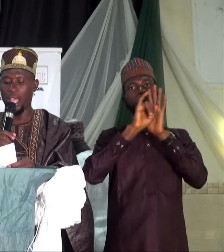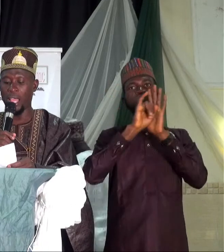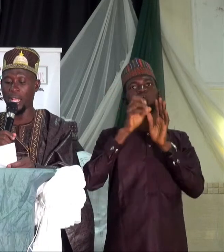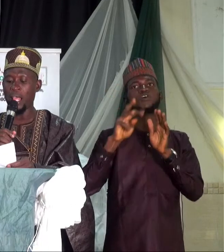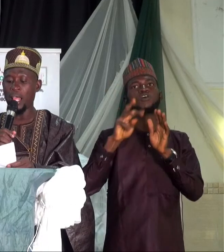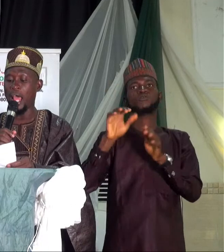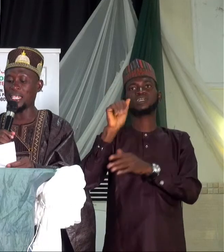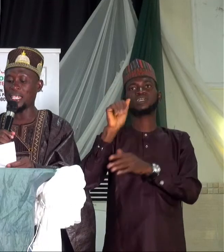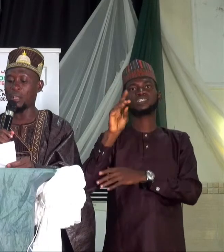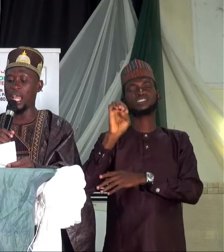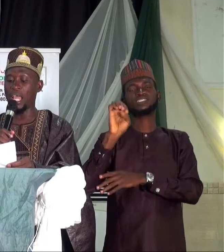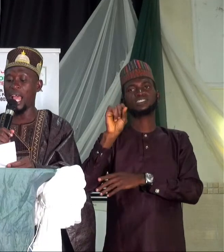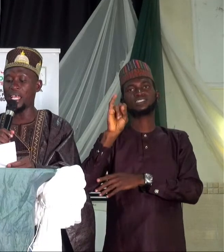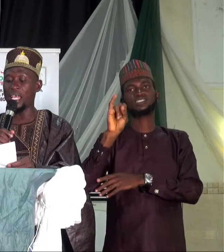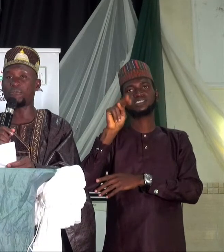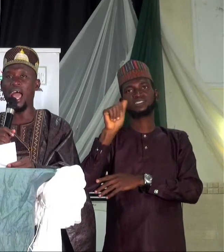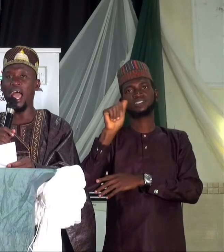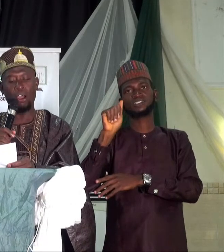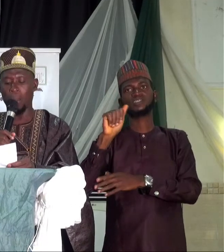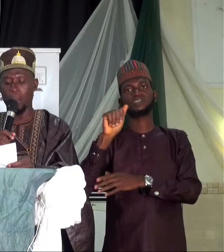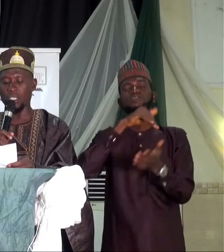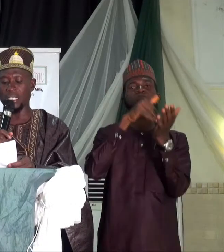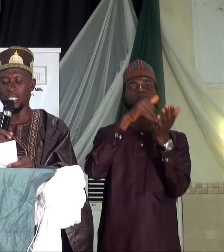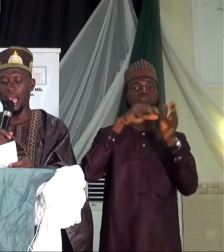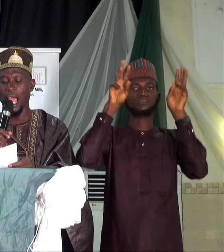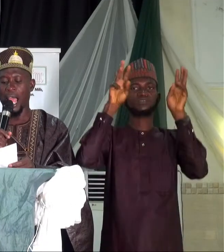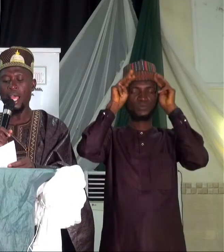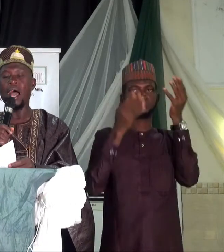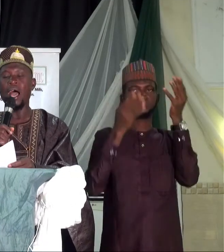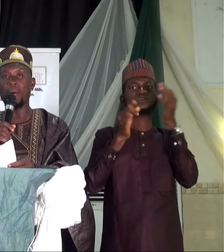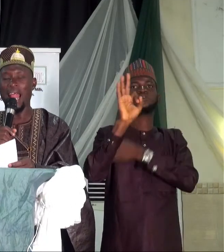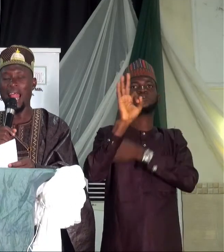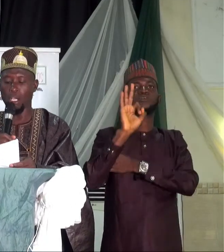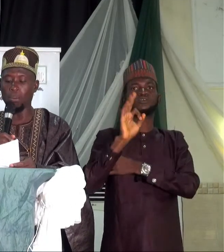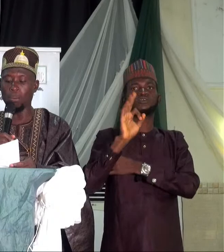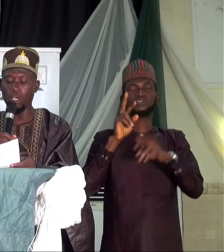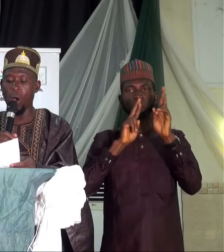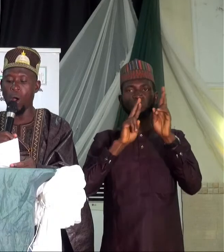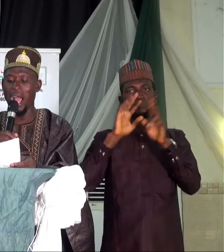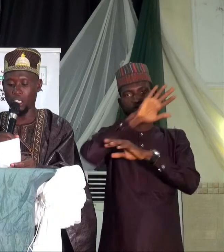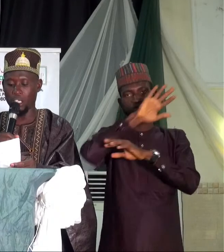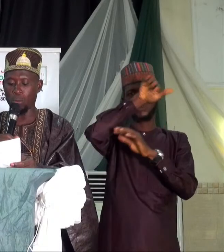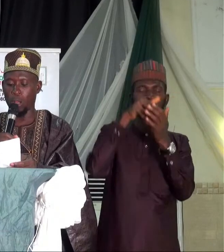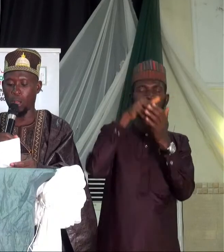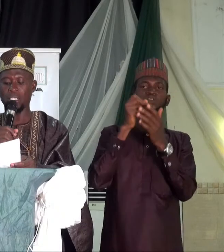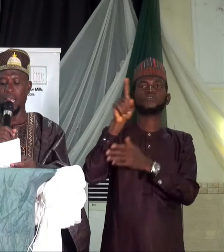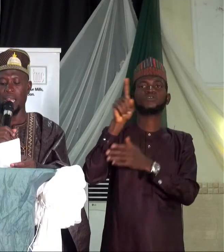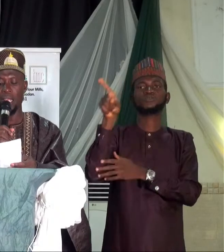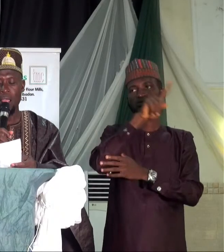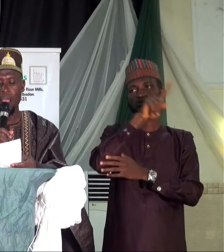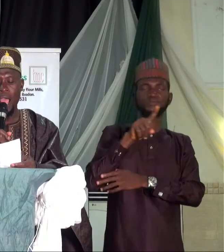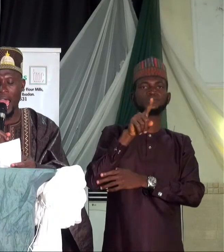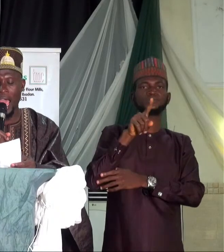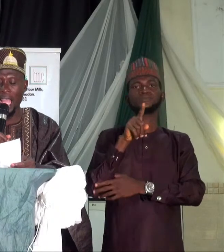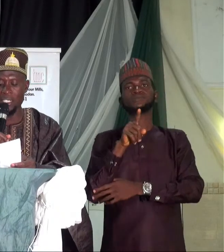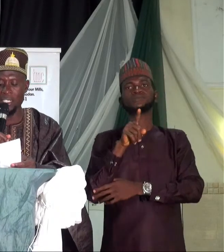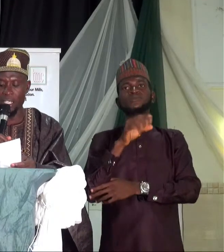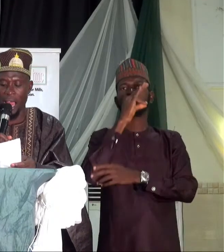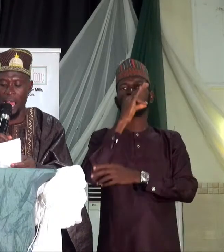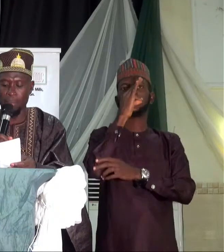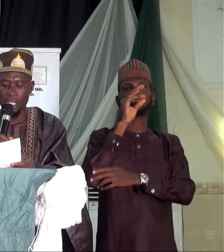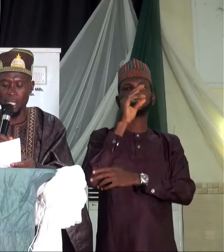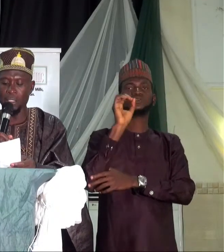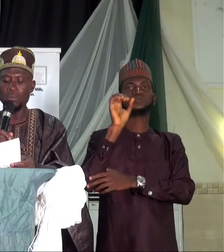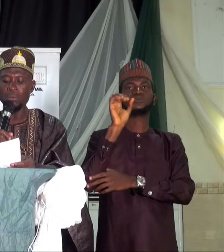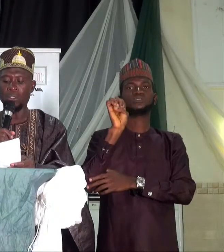Khairan. Alhaj Abdul Ghani Adeyefa, Olorun Ba Sanle Sadada. Olo Alhaj Omobori Owo, Akiibupo Olorun Ba Sanle Sadada. Alhaj Zainul